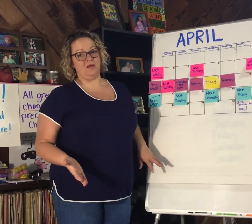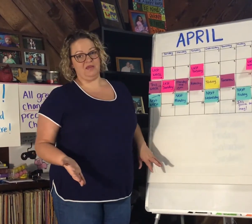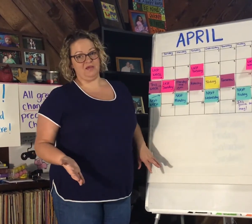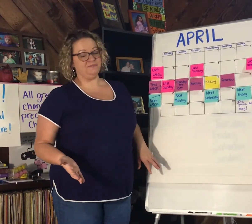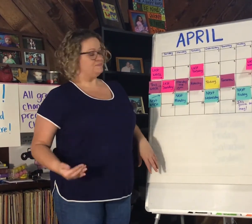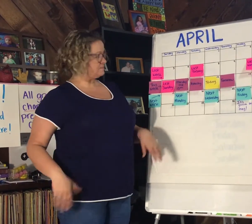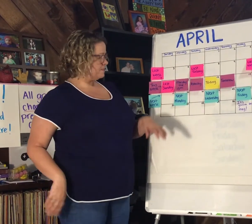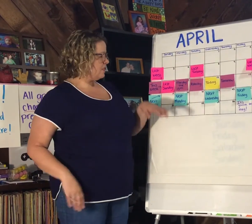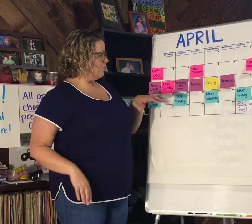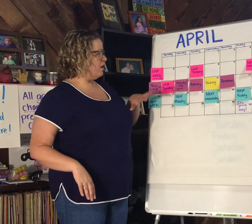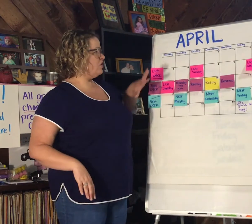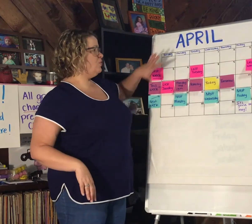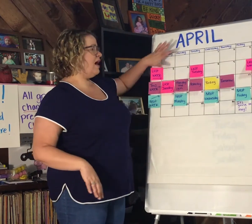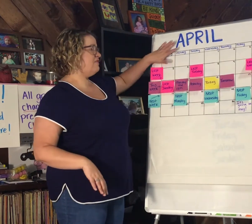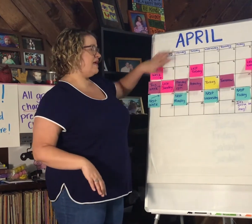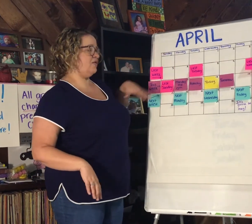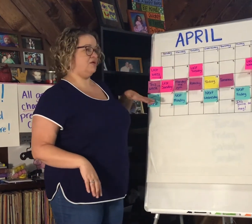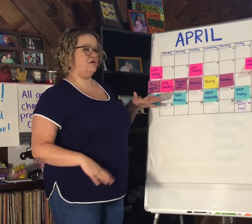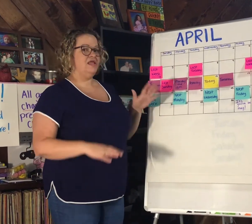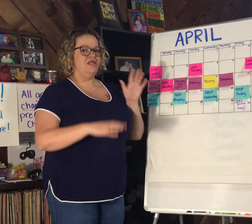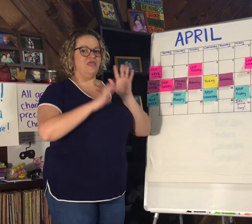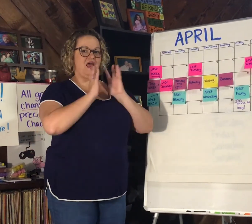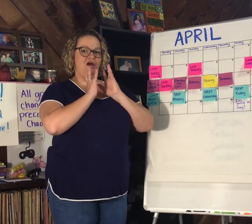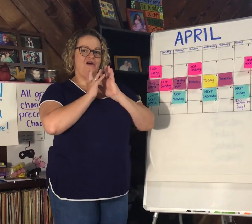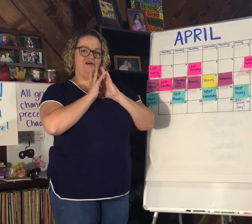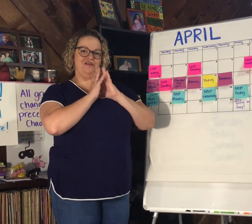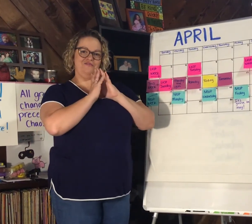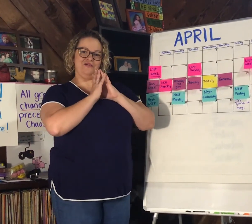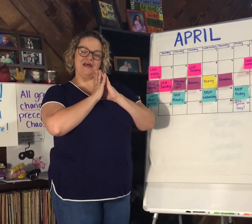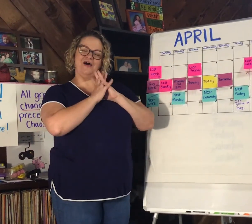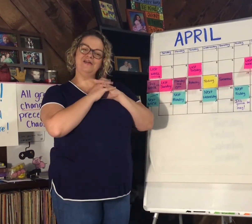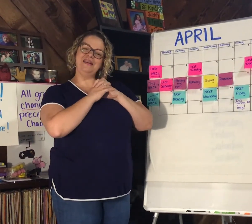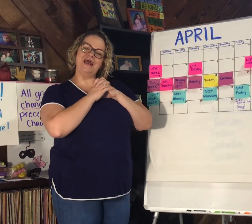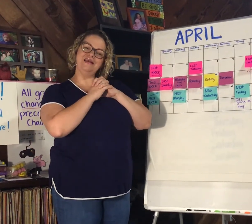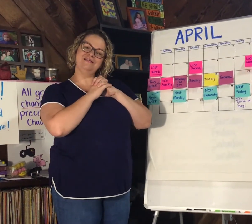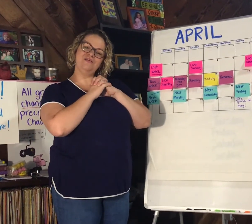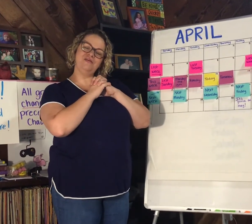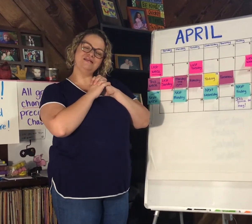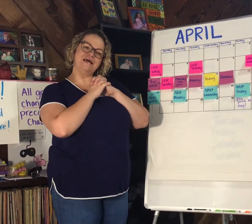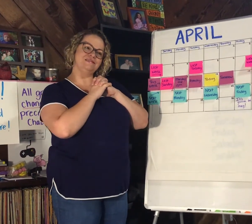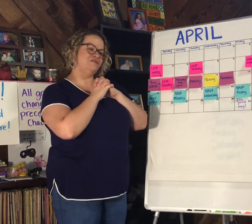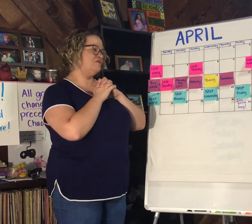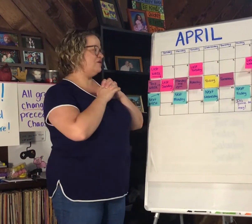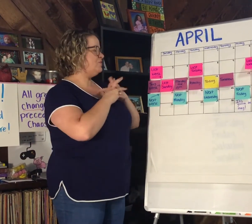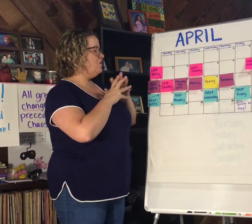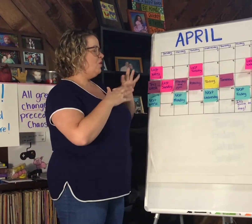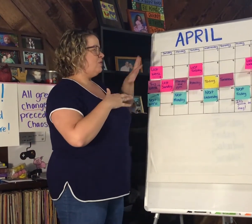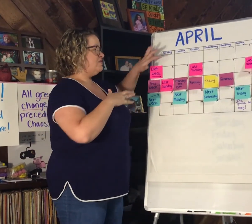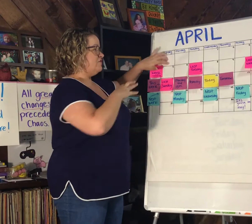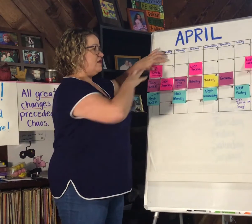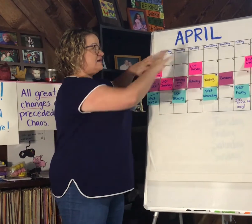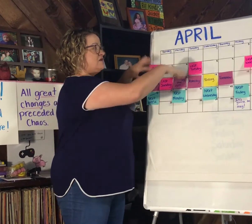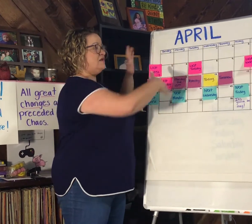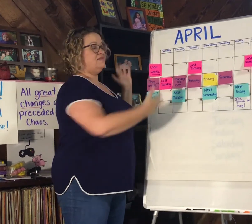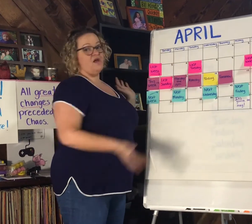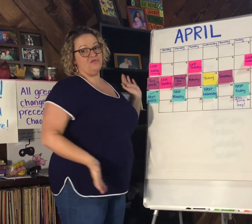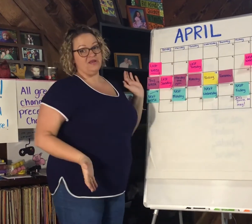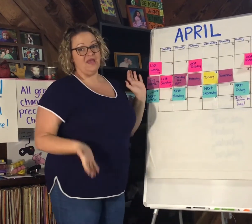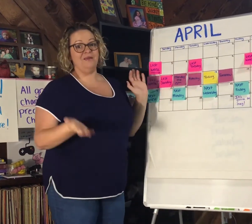coming up where you will have a calendar that I already filled out, nice and fantastic for you, with different activities every day, much